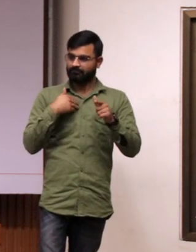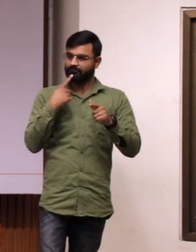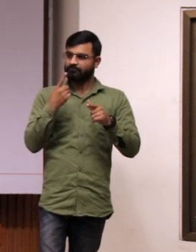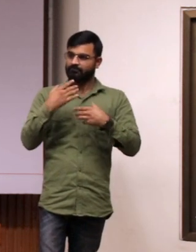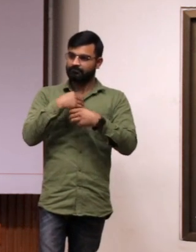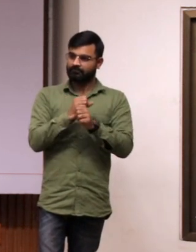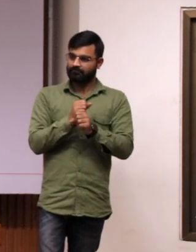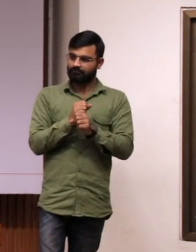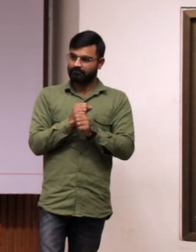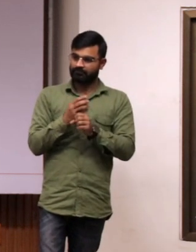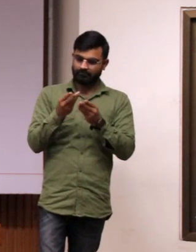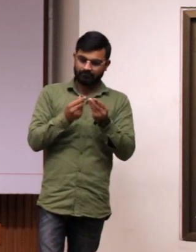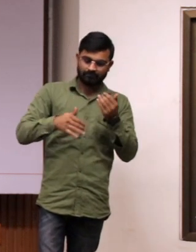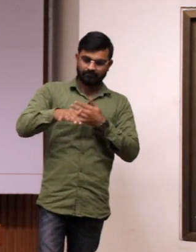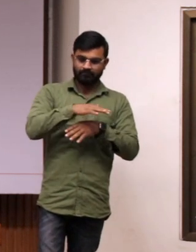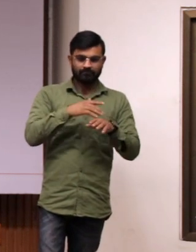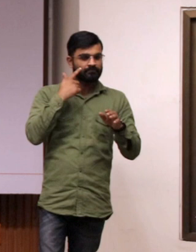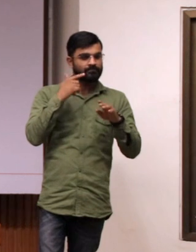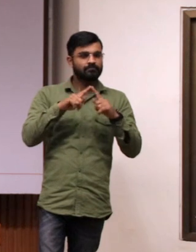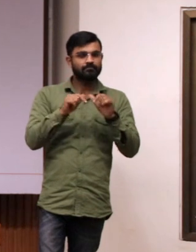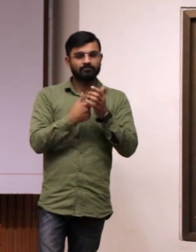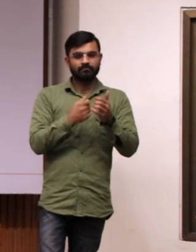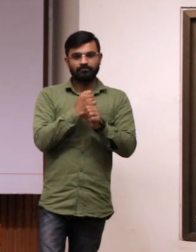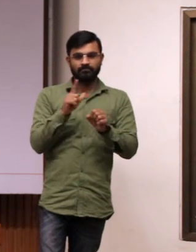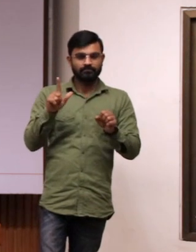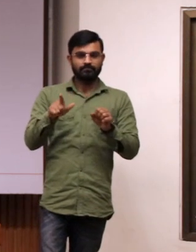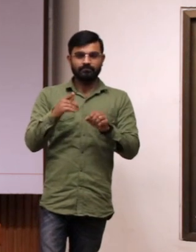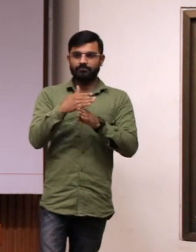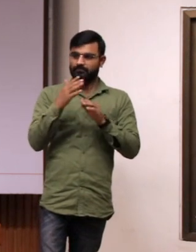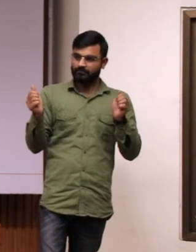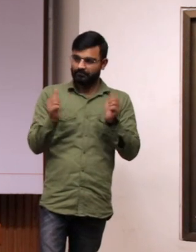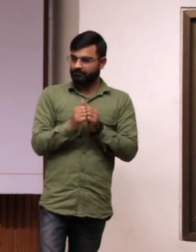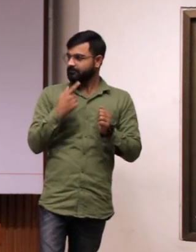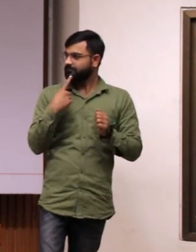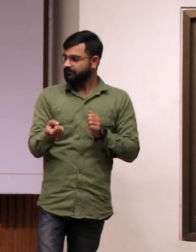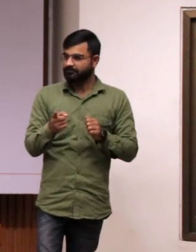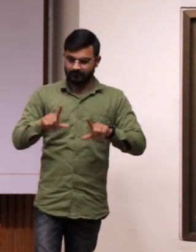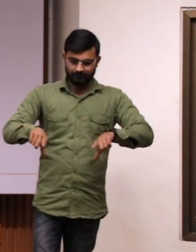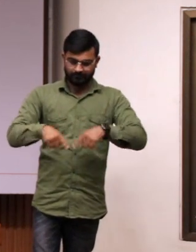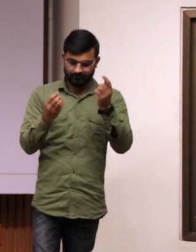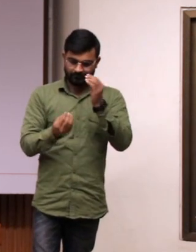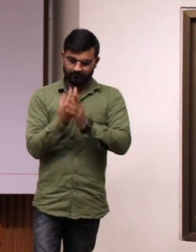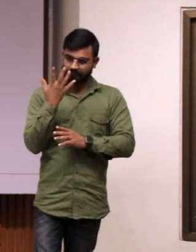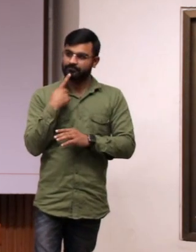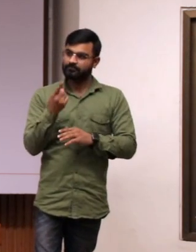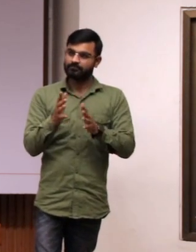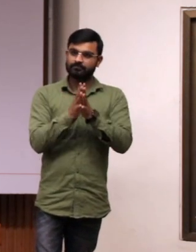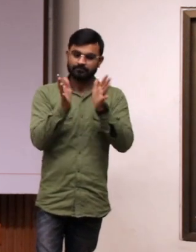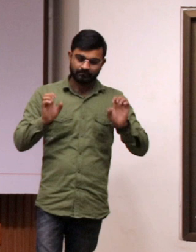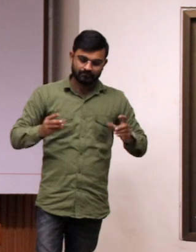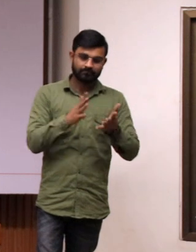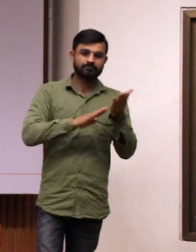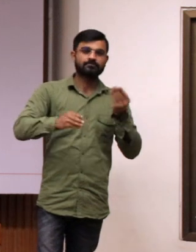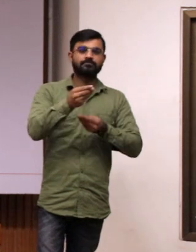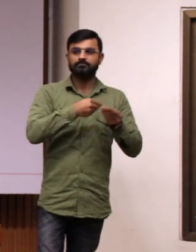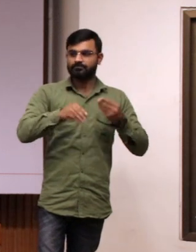question was, can't we count soil as an integral part to live along? Yes, it is integral part. I am saying that plantation begins soil